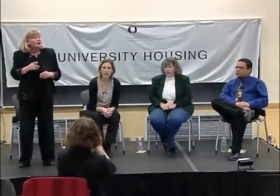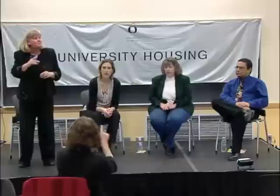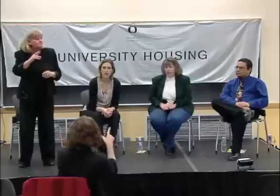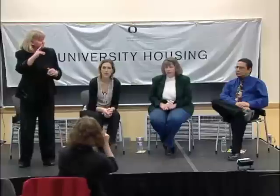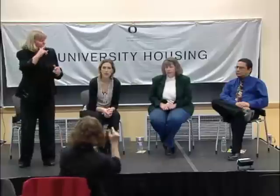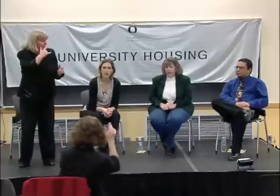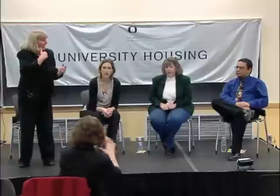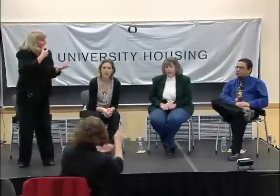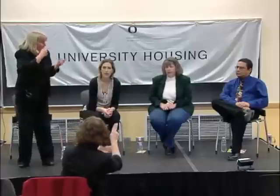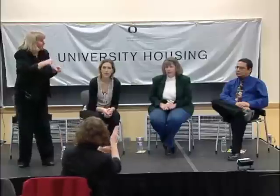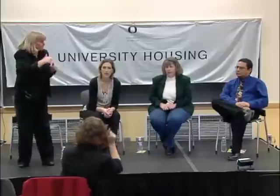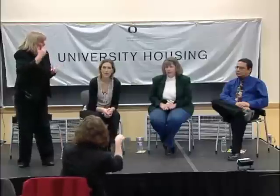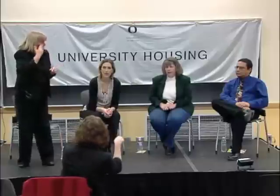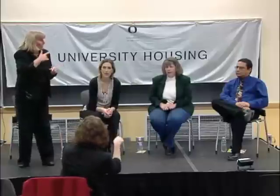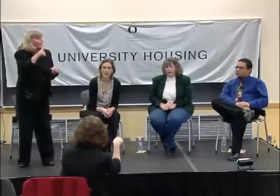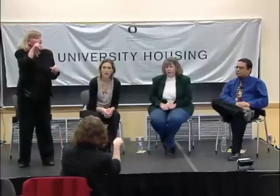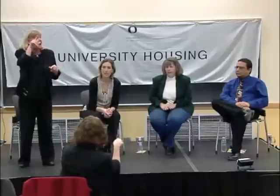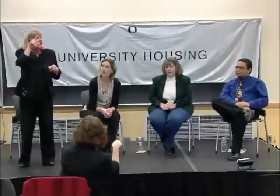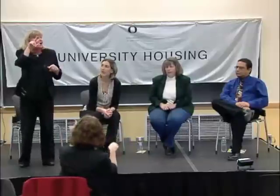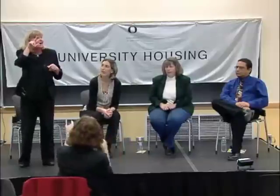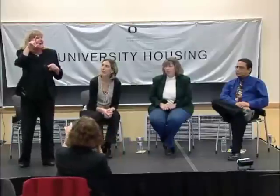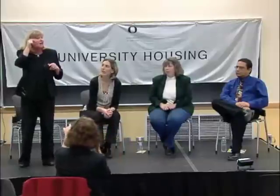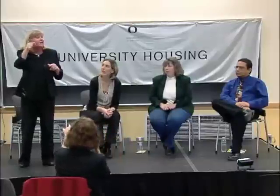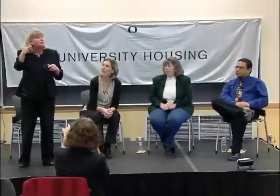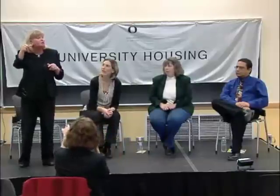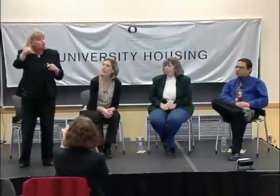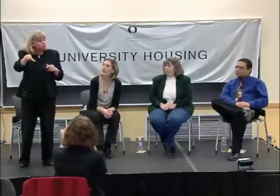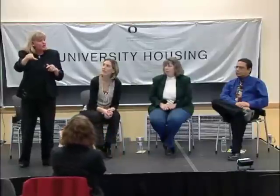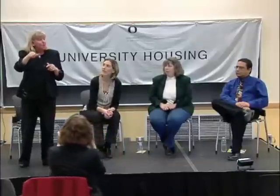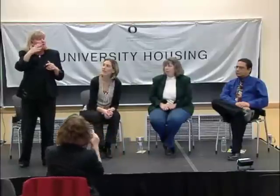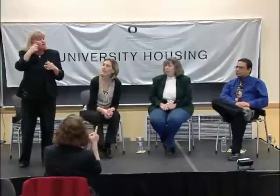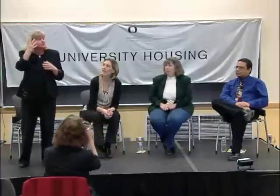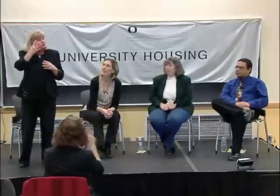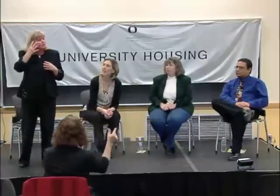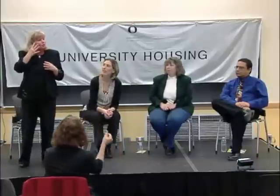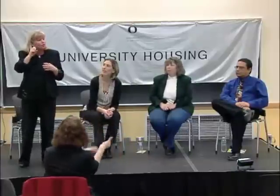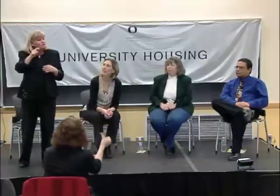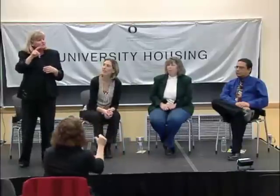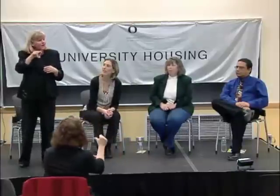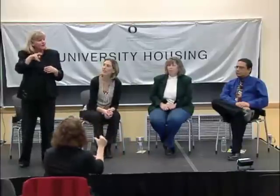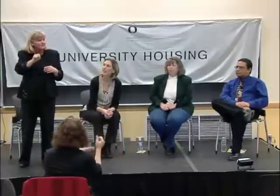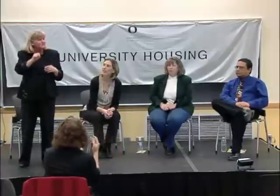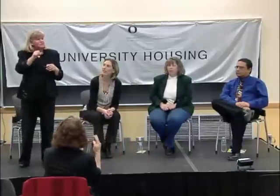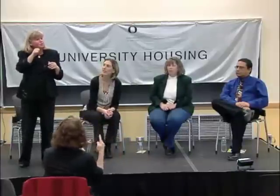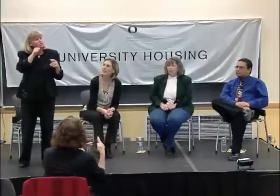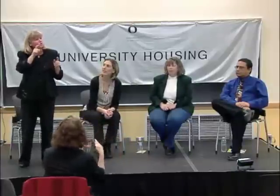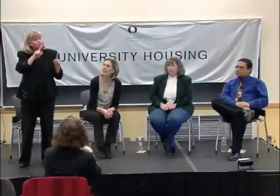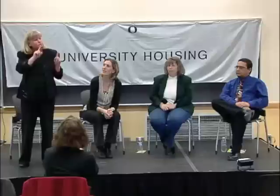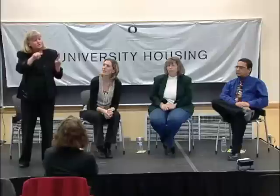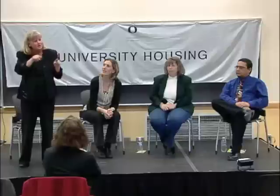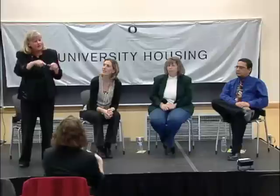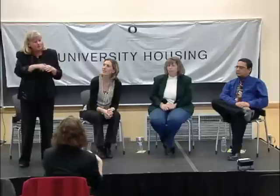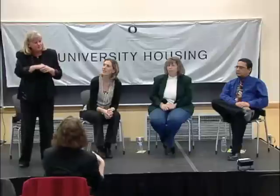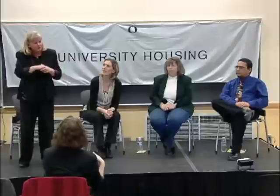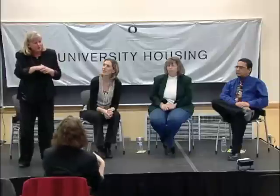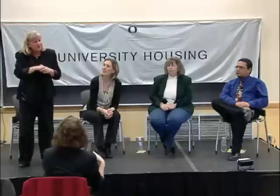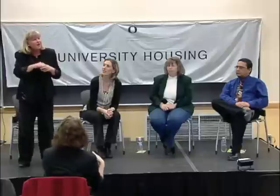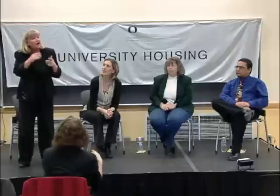know? Happen to know. Gallaudet turned her down because of her immigration status, and so she was not able to go. She's